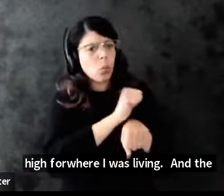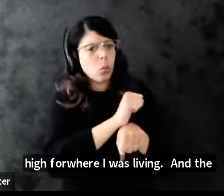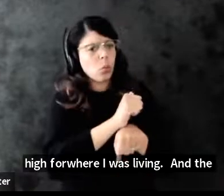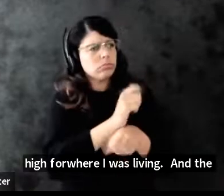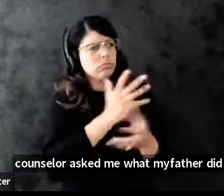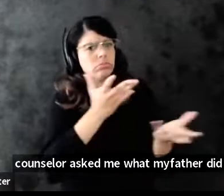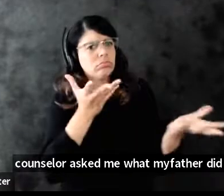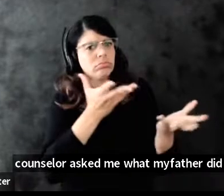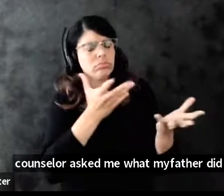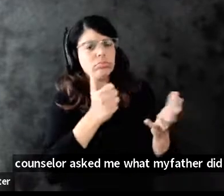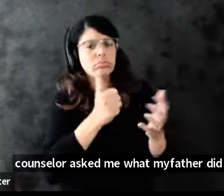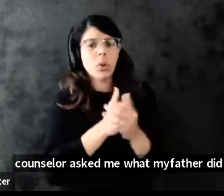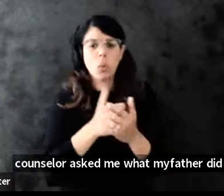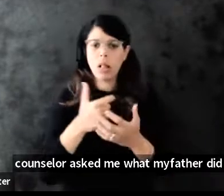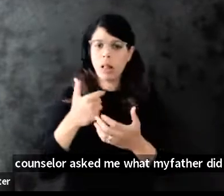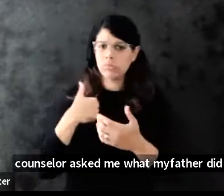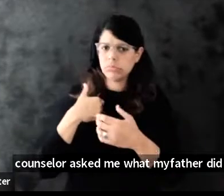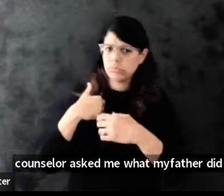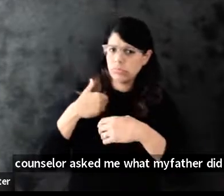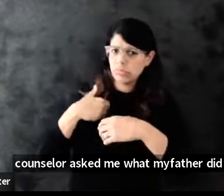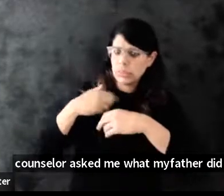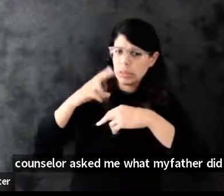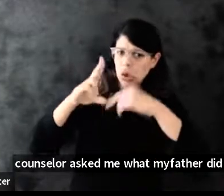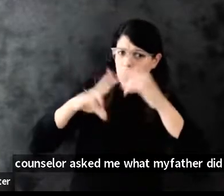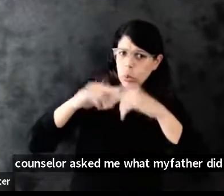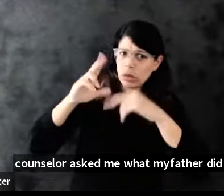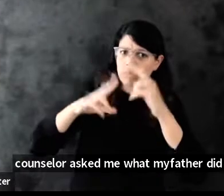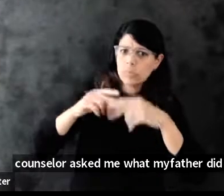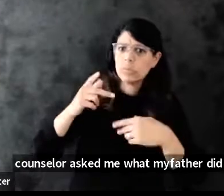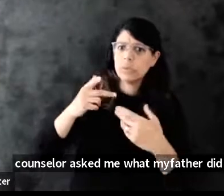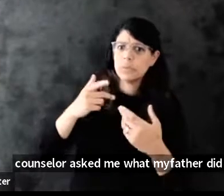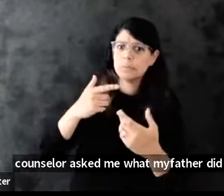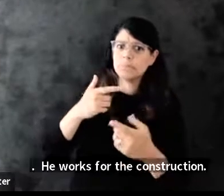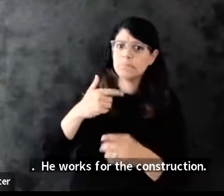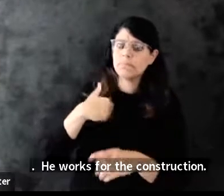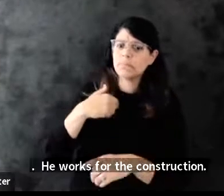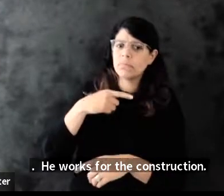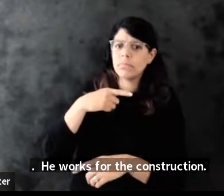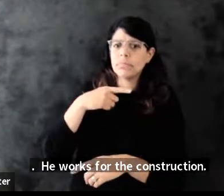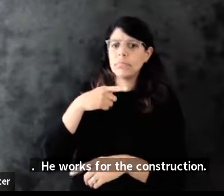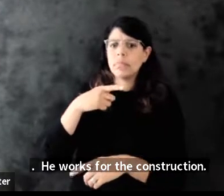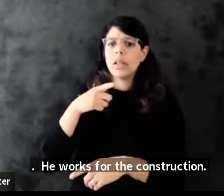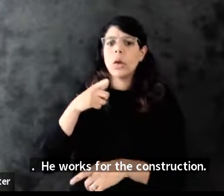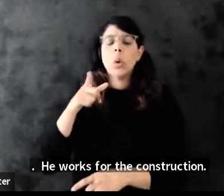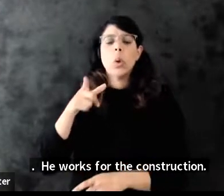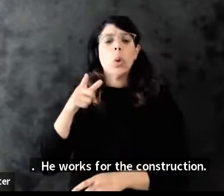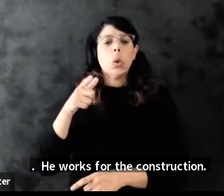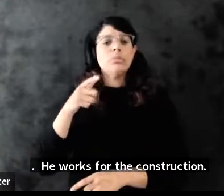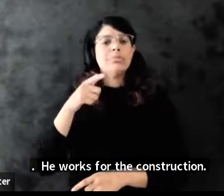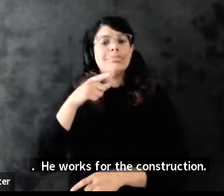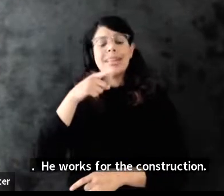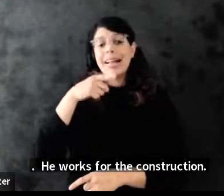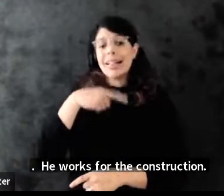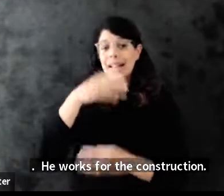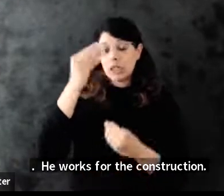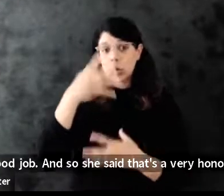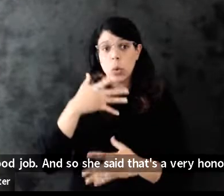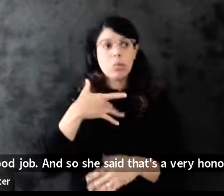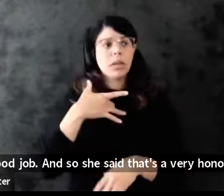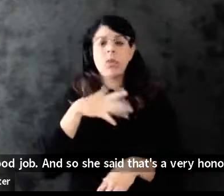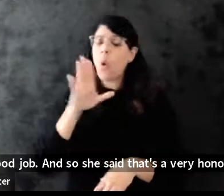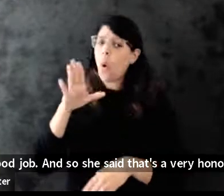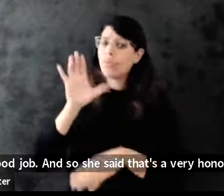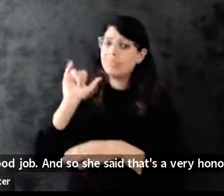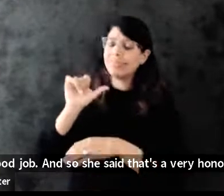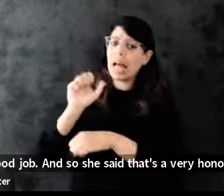so she says, oh, that's a very honorable profession. You should follow in his footsteps. So that day I went home, Pa, guess what? And he said, ¿Qué